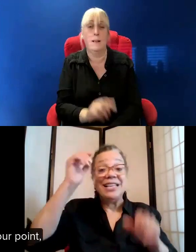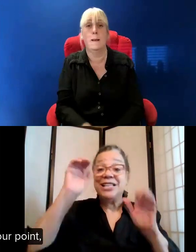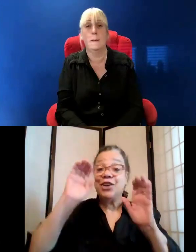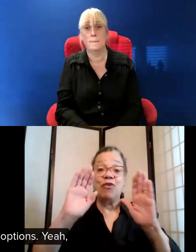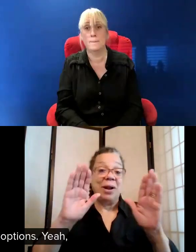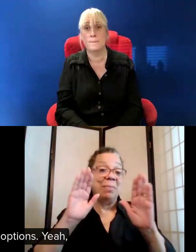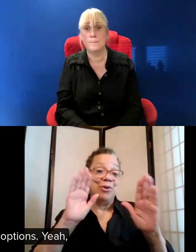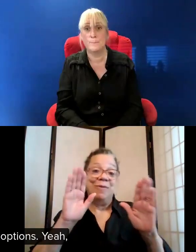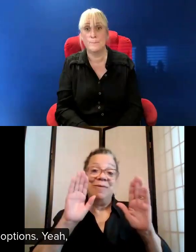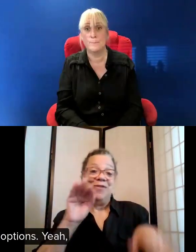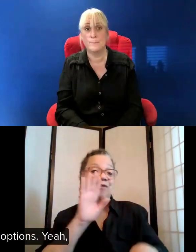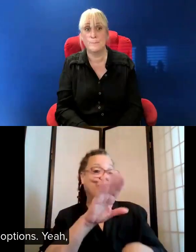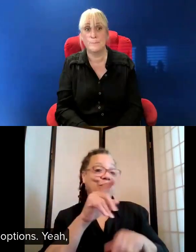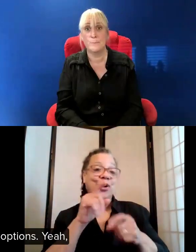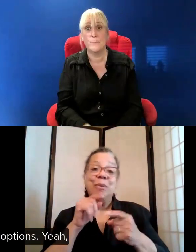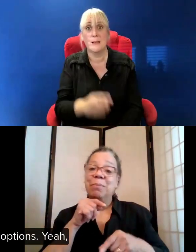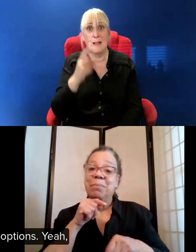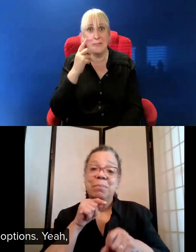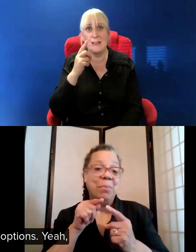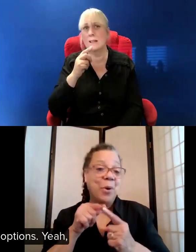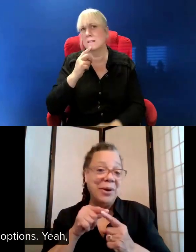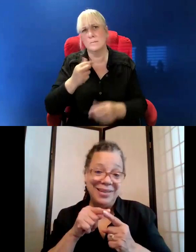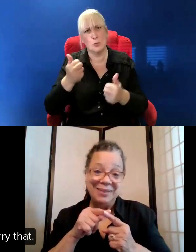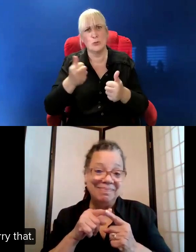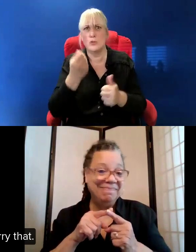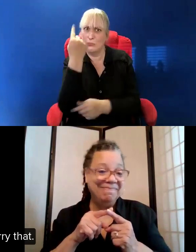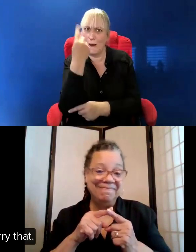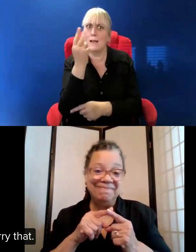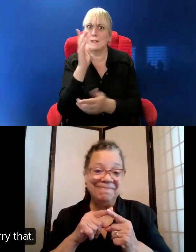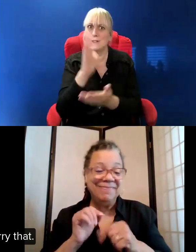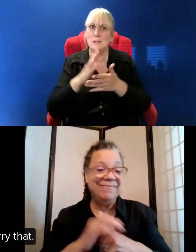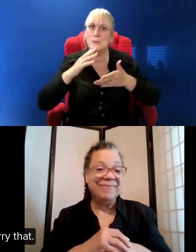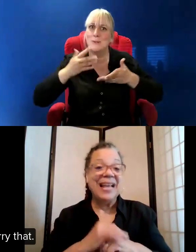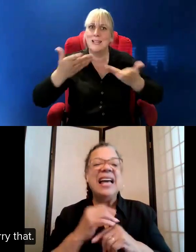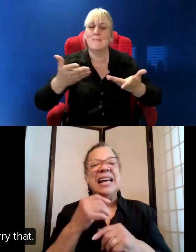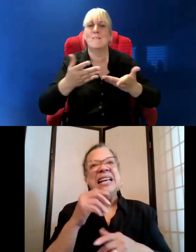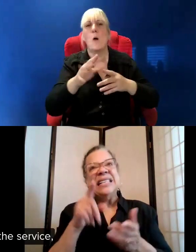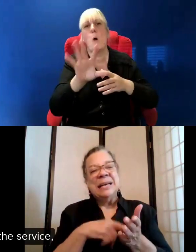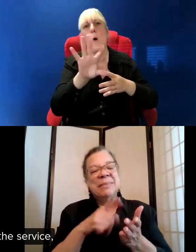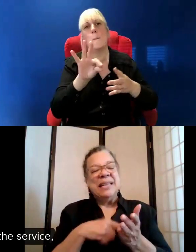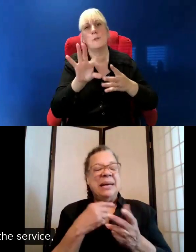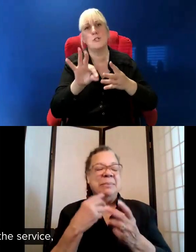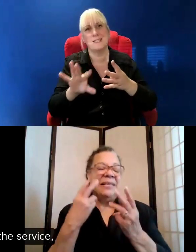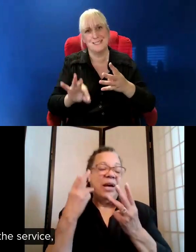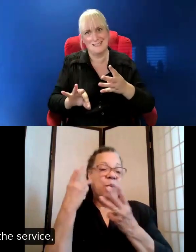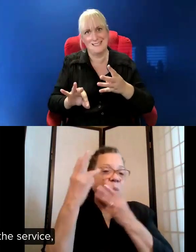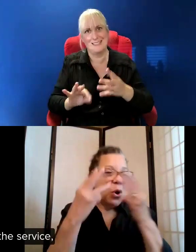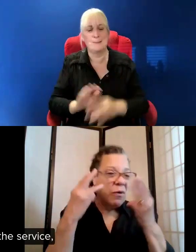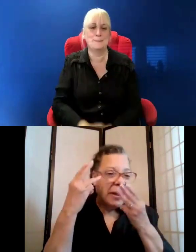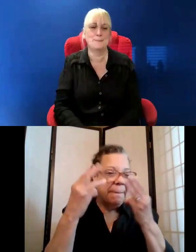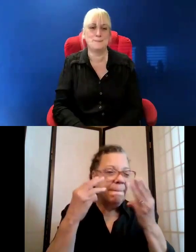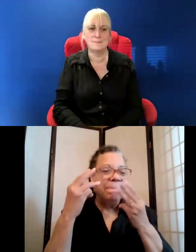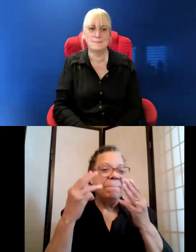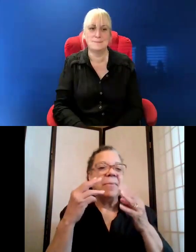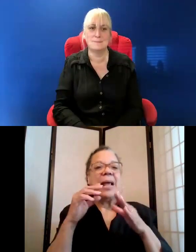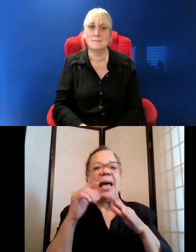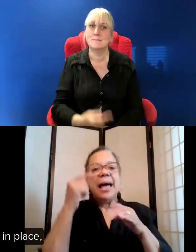to your point, having both these people options. Yeah, I do worry that I hope that the